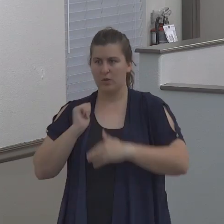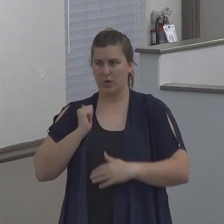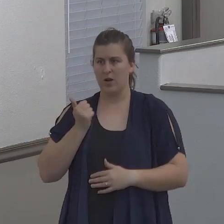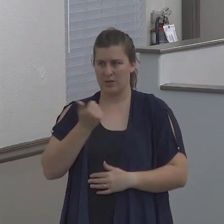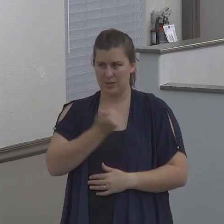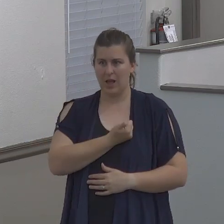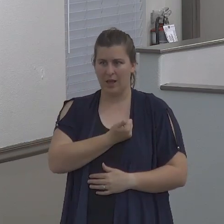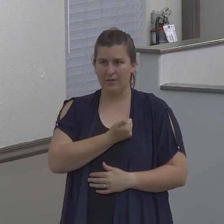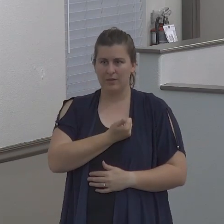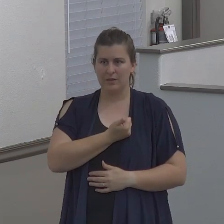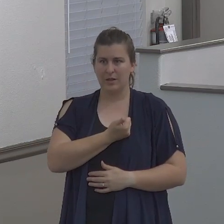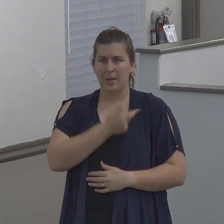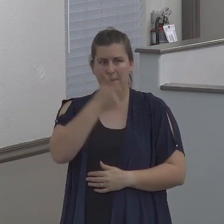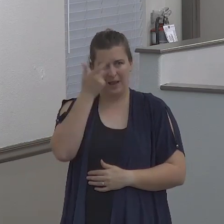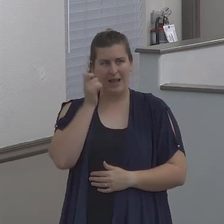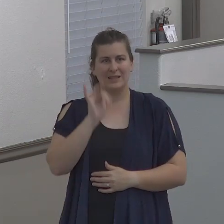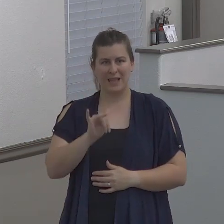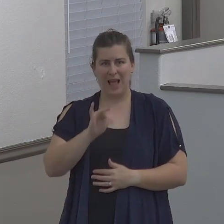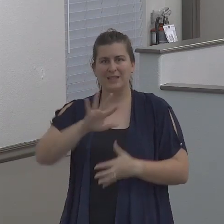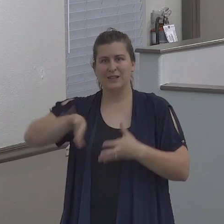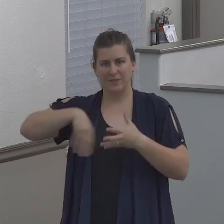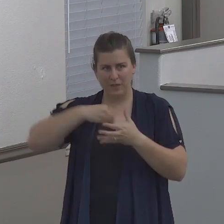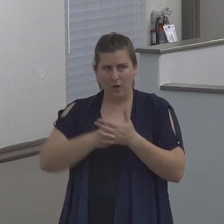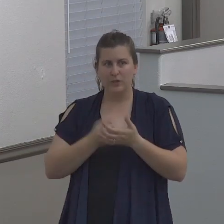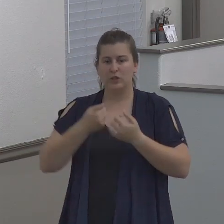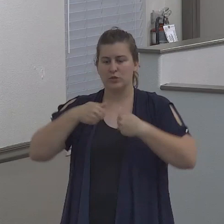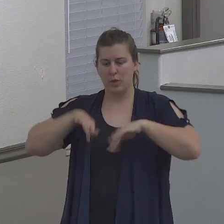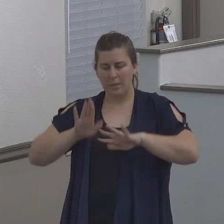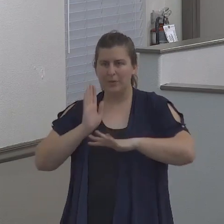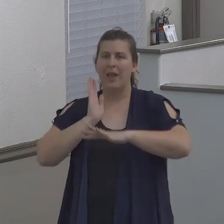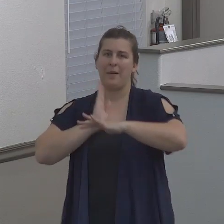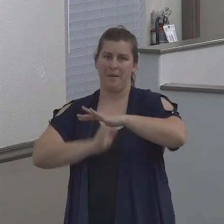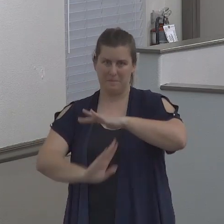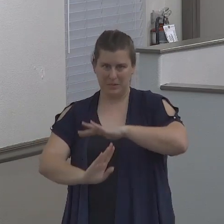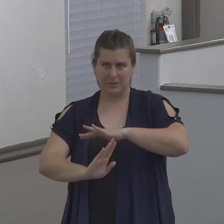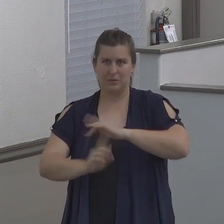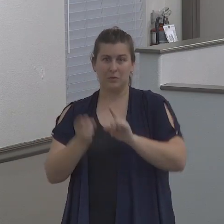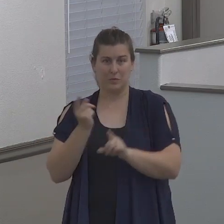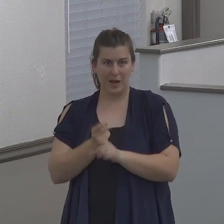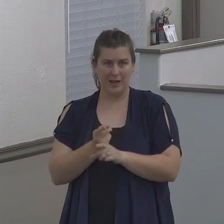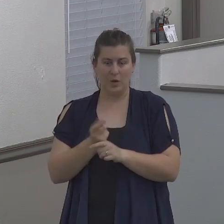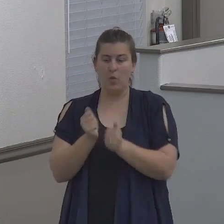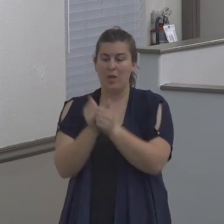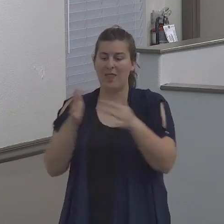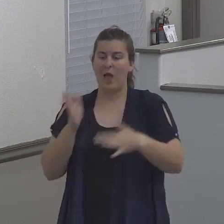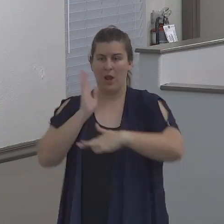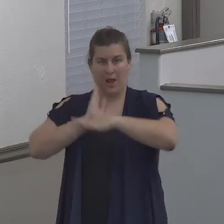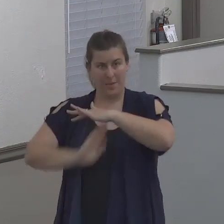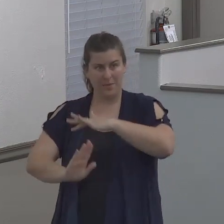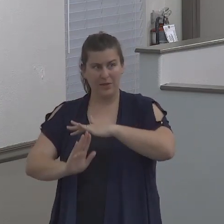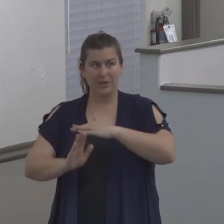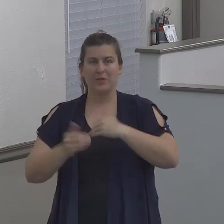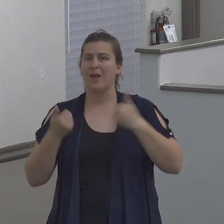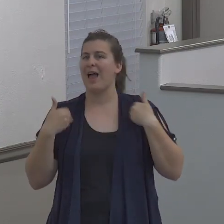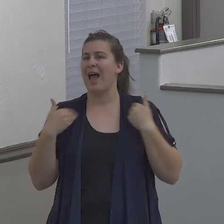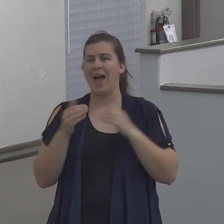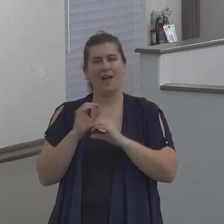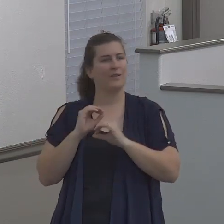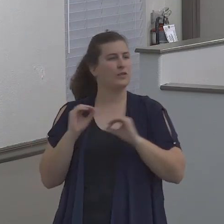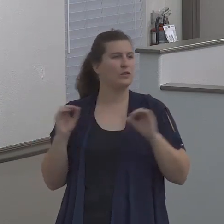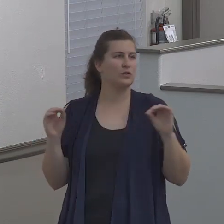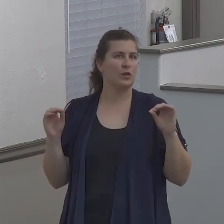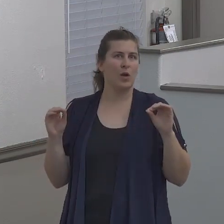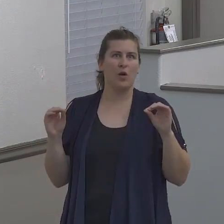can humble ourselves. Because that's part of it. Surrender is humble.